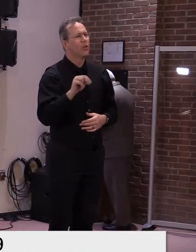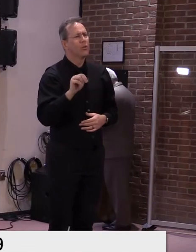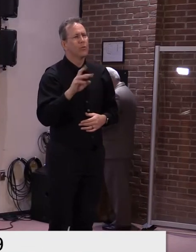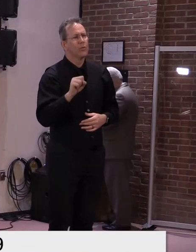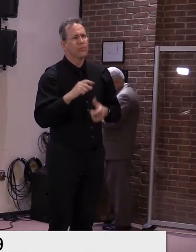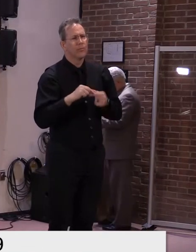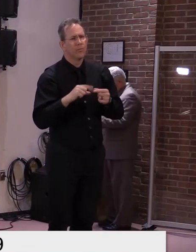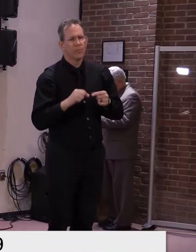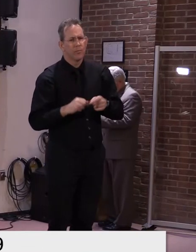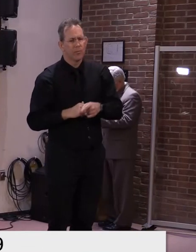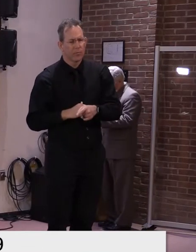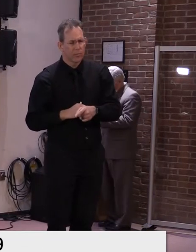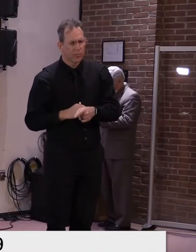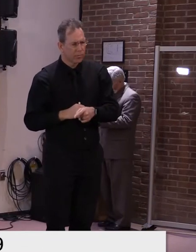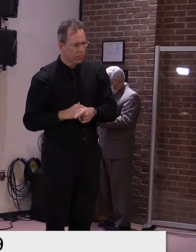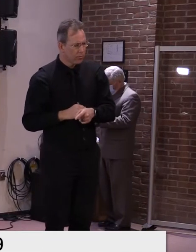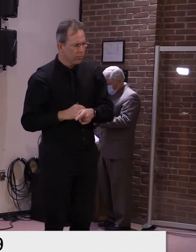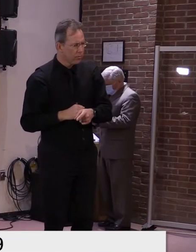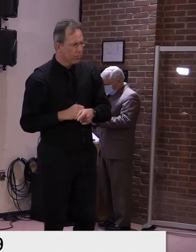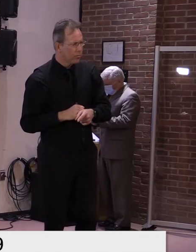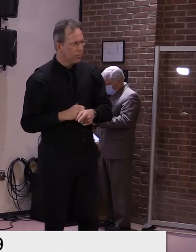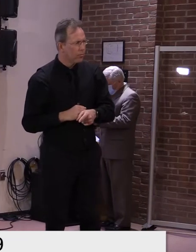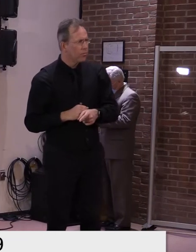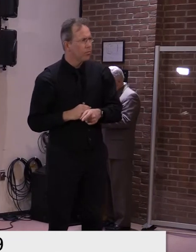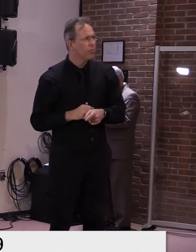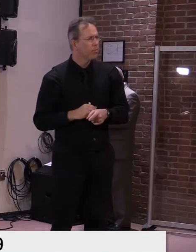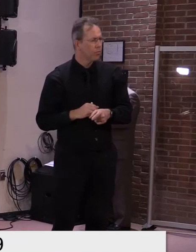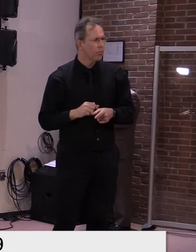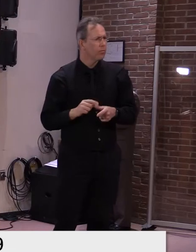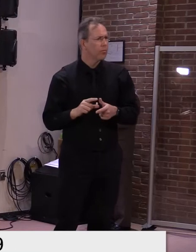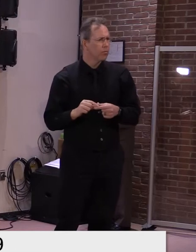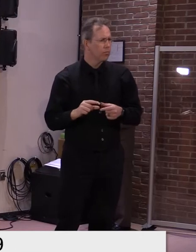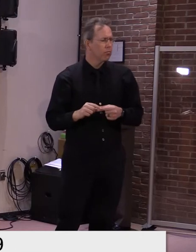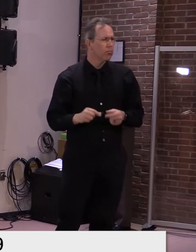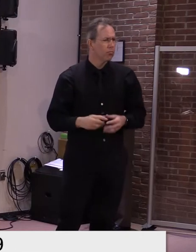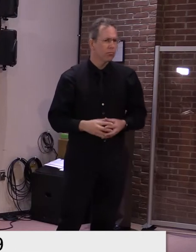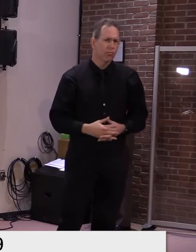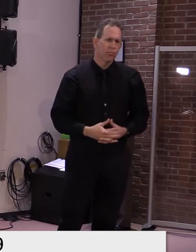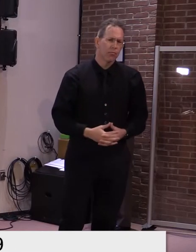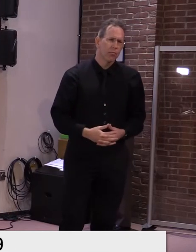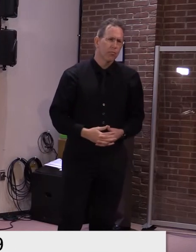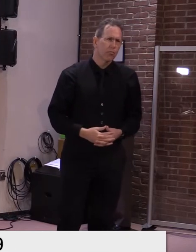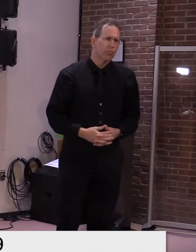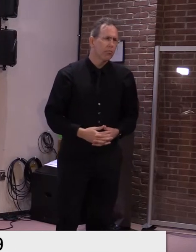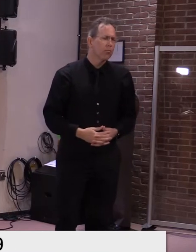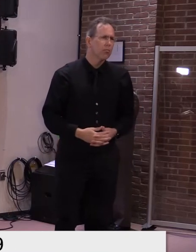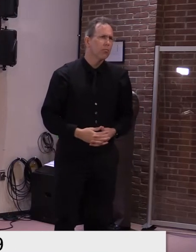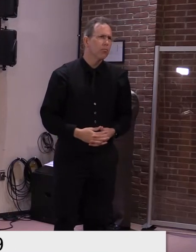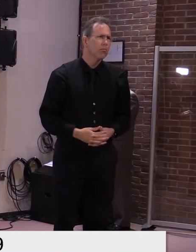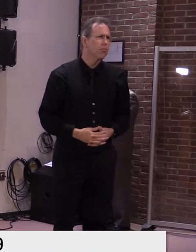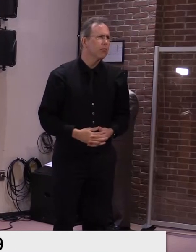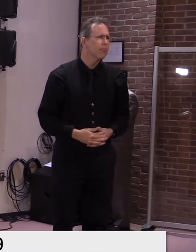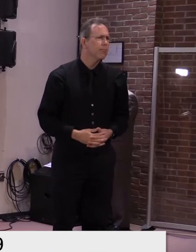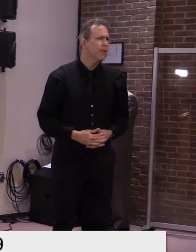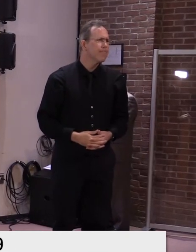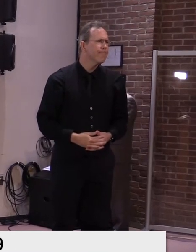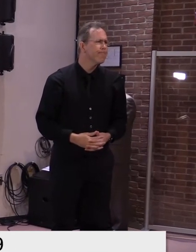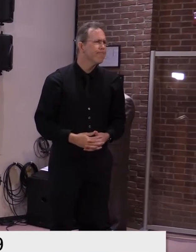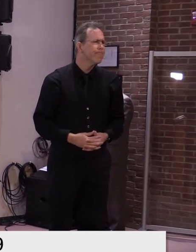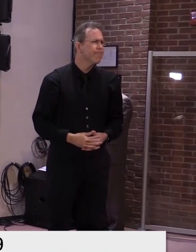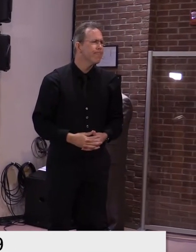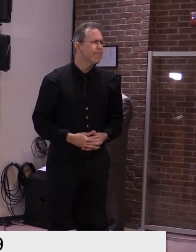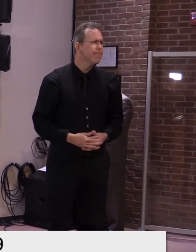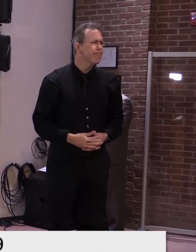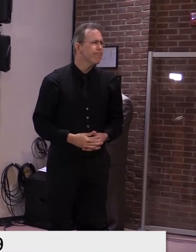Thank you. Governor, do you support the plan from U.S. Border and Customs Protection